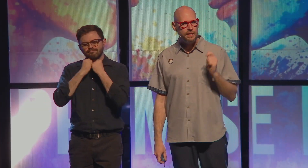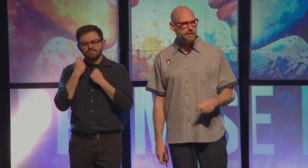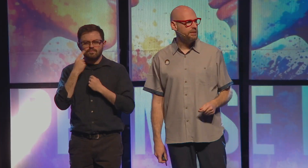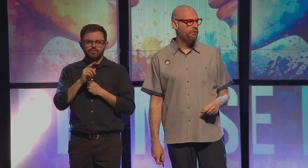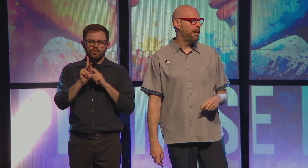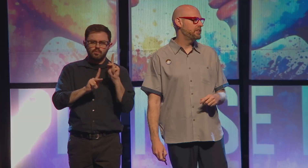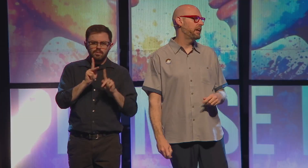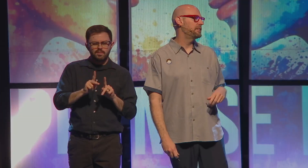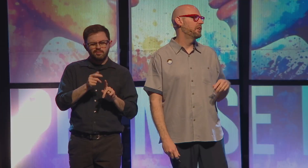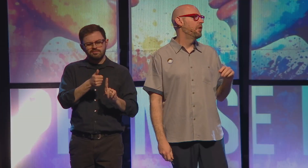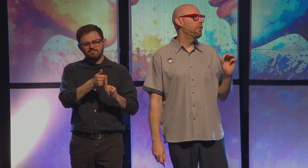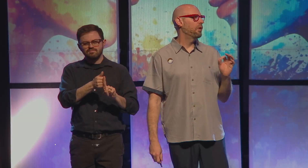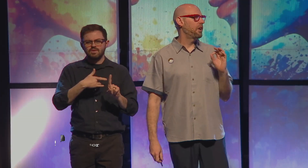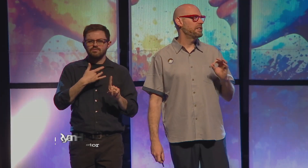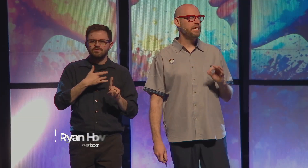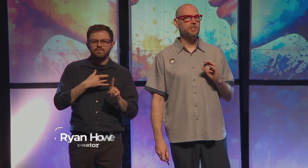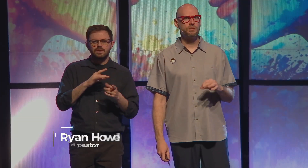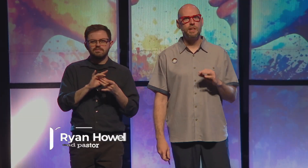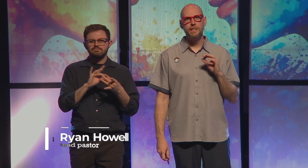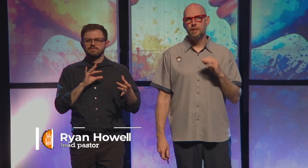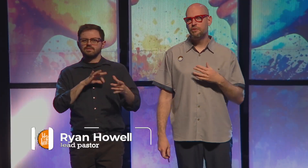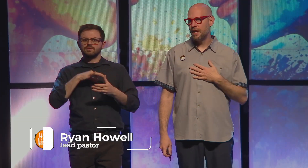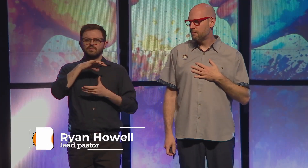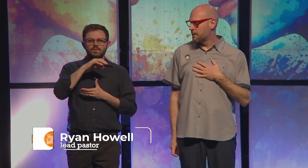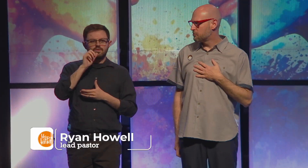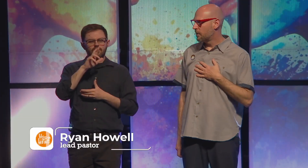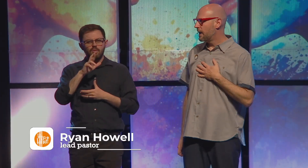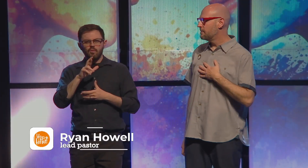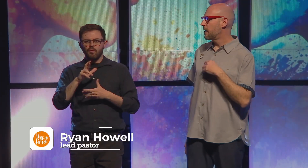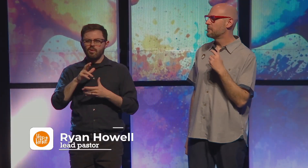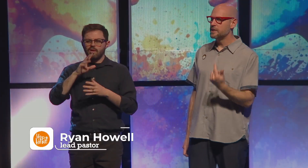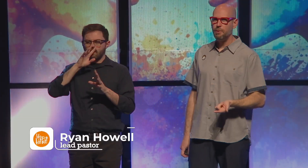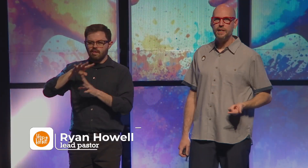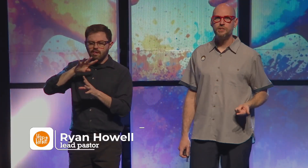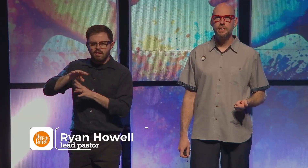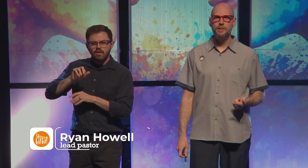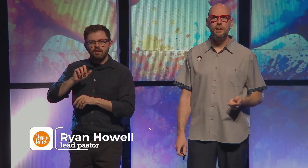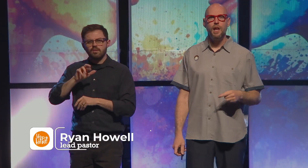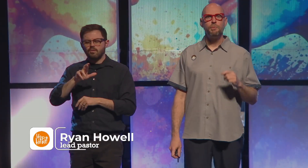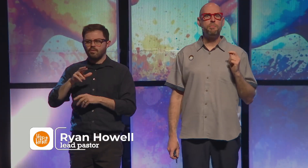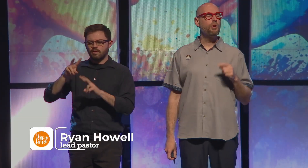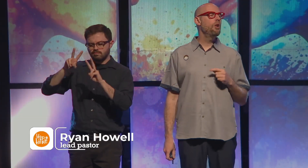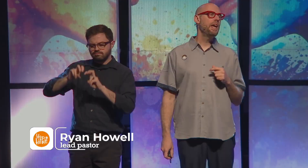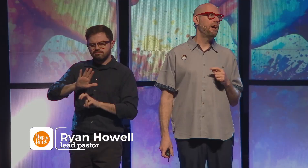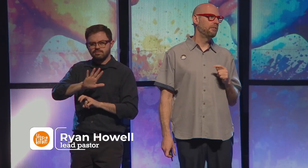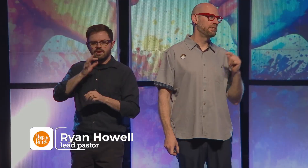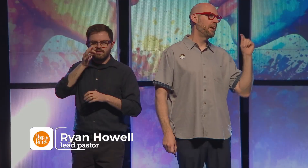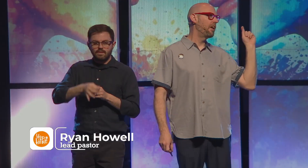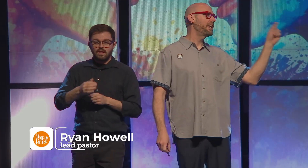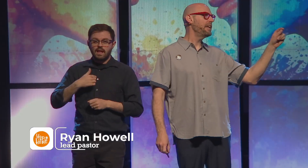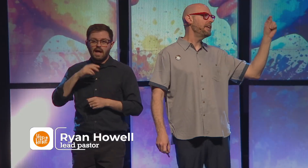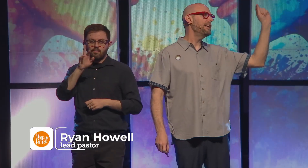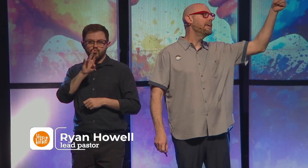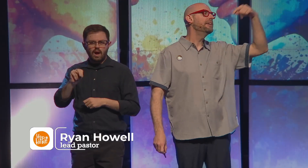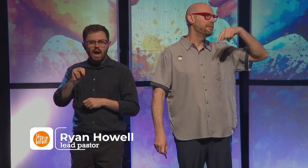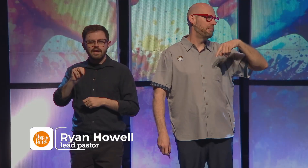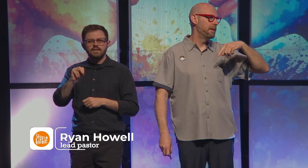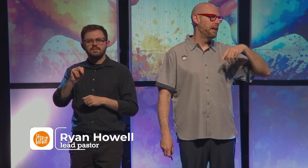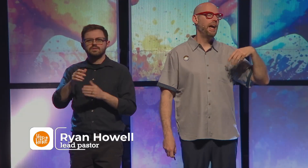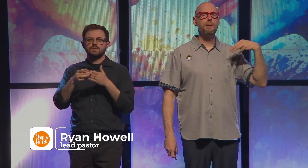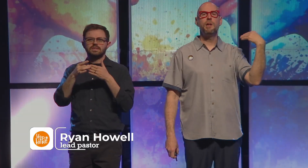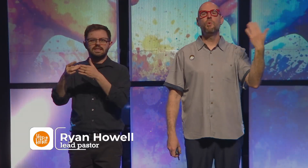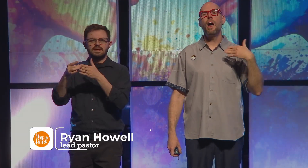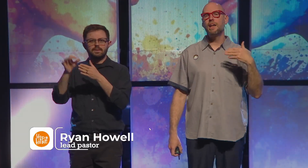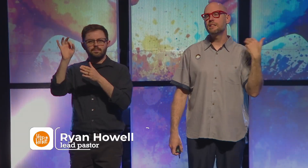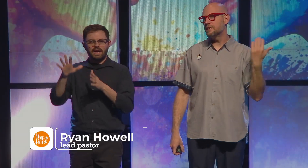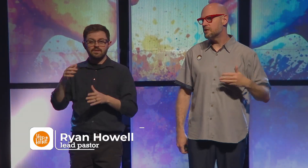disconnected, disenfranchised, or are deconstructing their faith. My name is Ryan. I'm the lead pastor here. My pronouns are he, him.